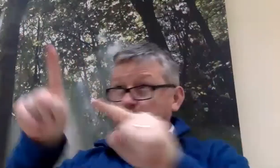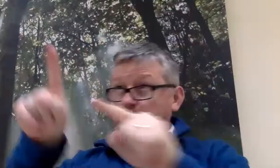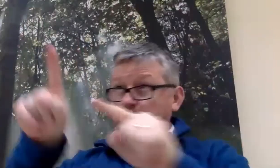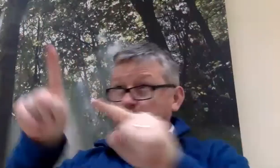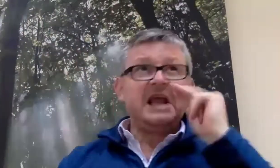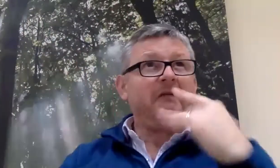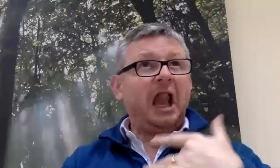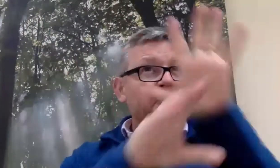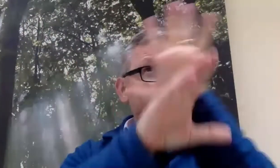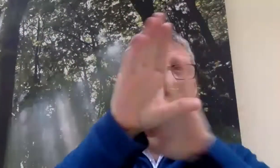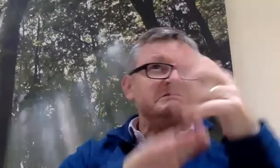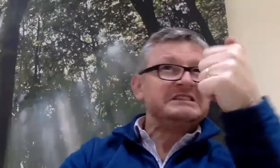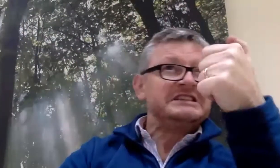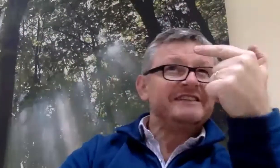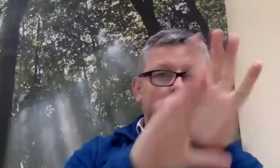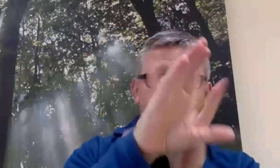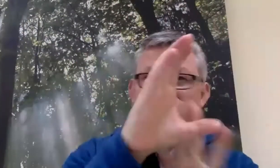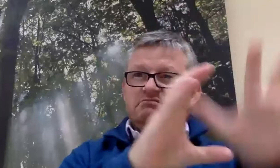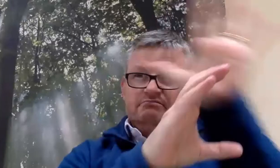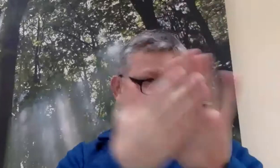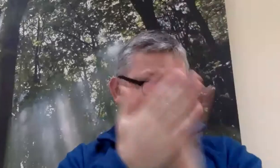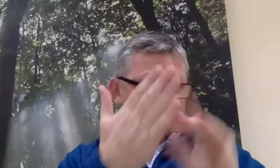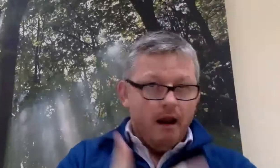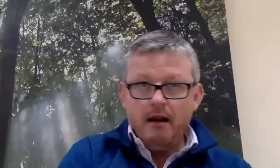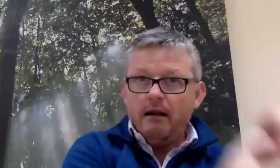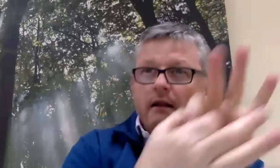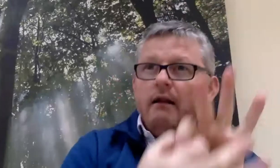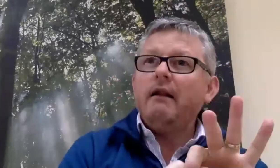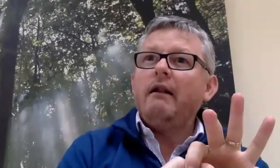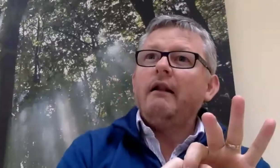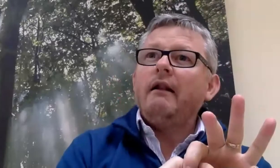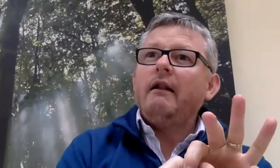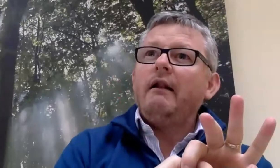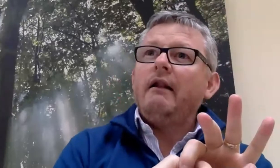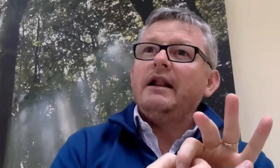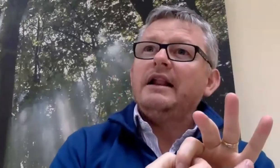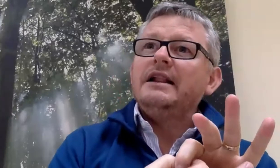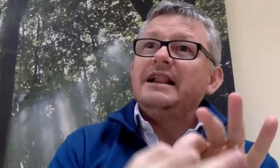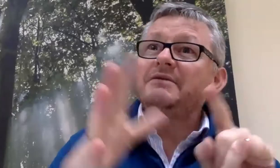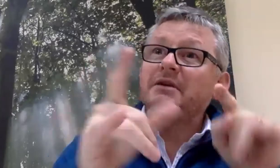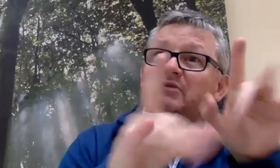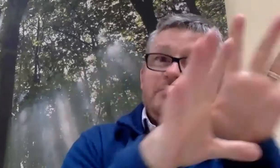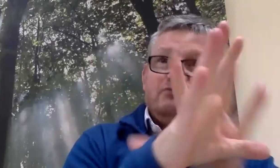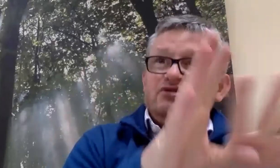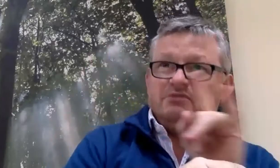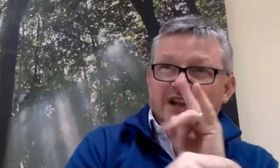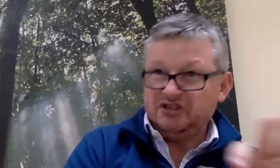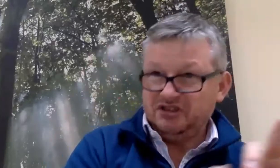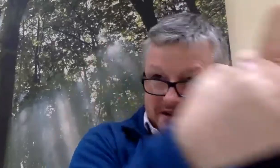contained. And I would say that deaf people probably are much more concentrated in kind of six or